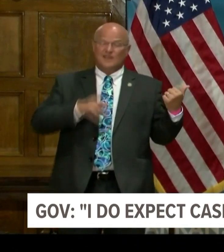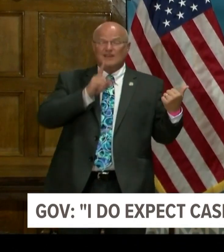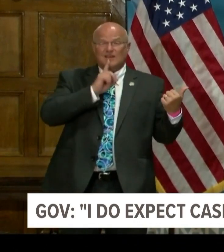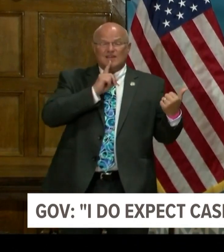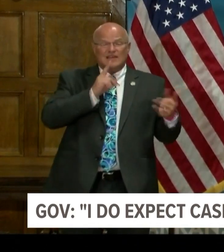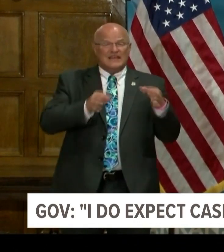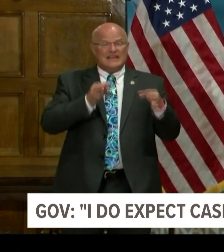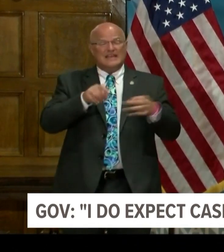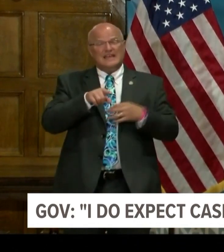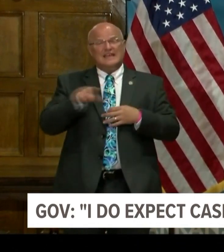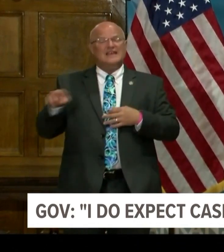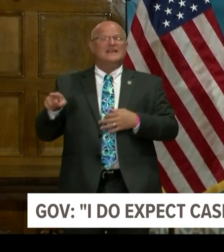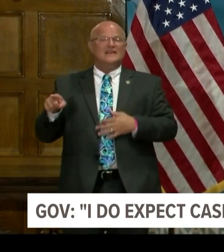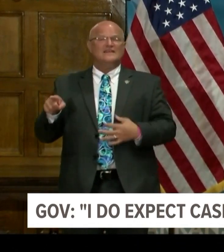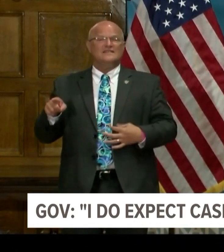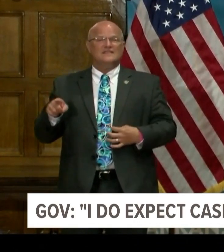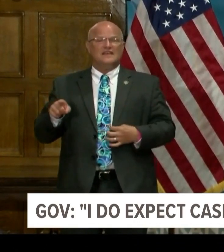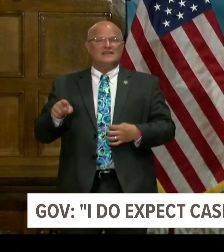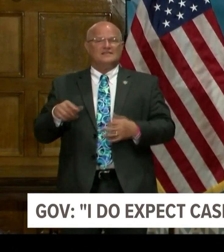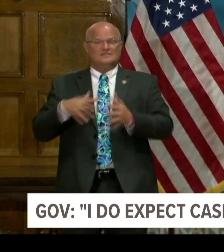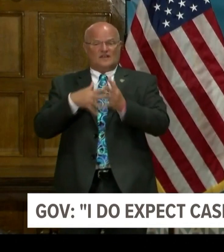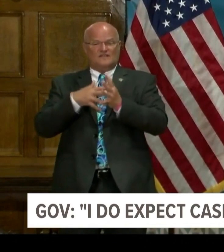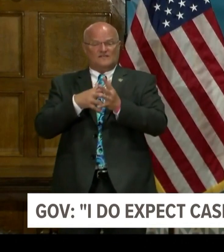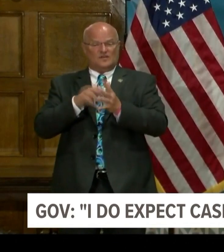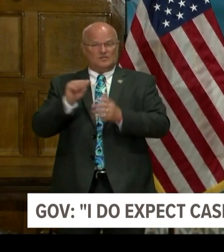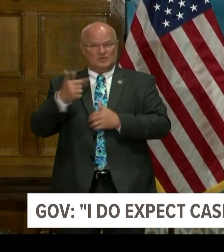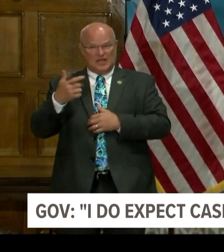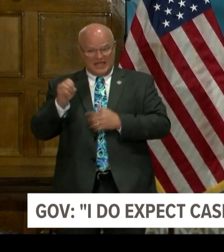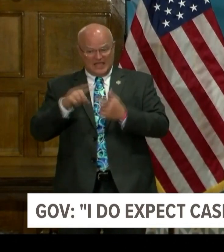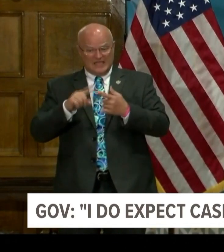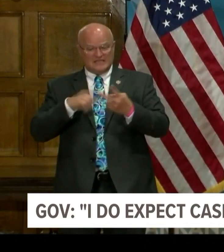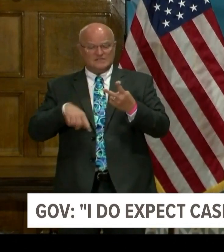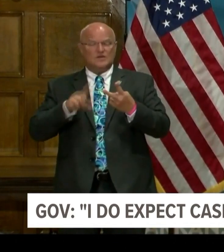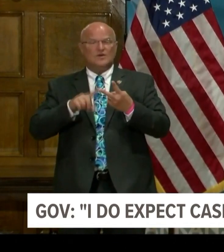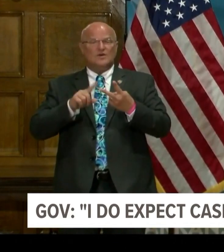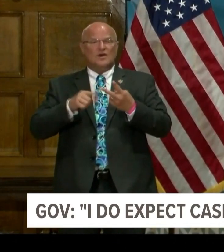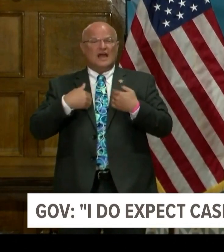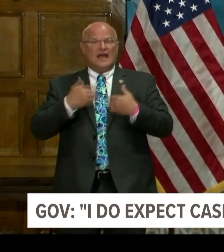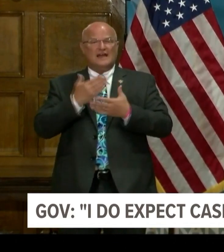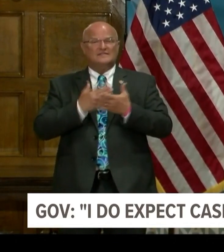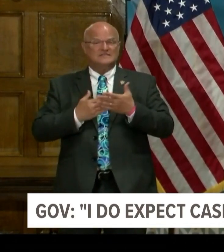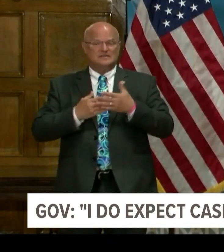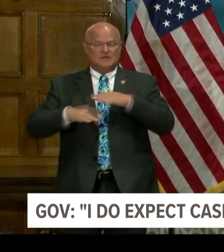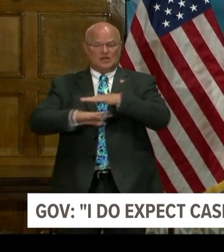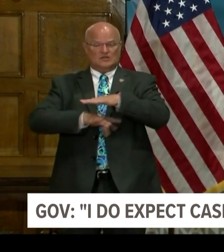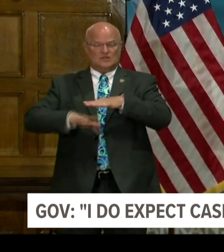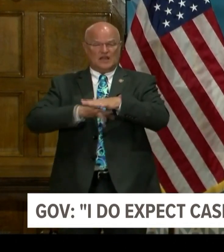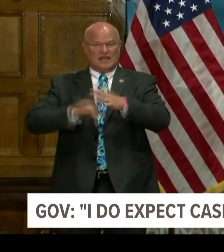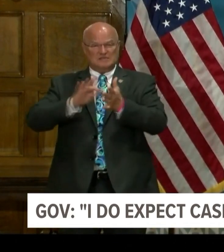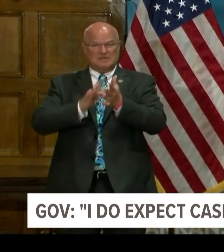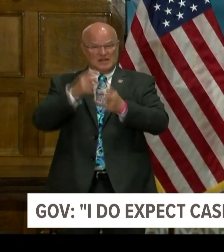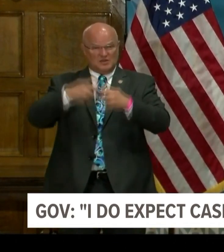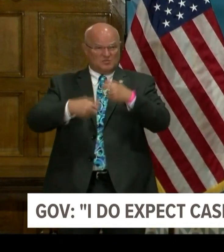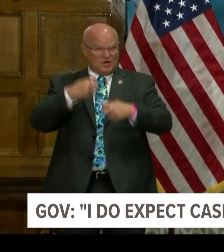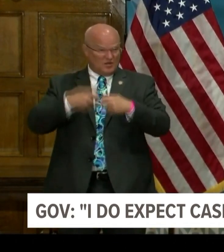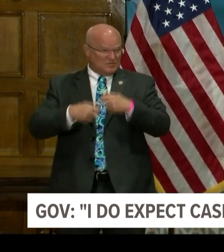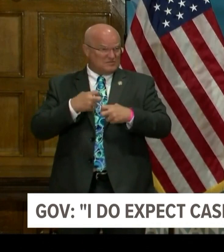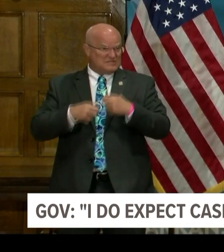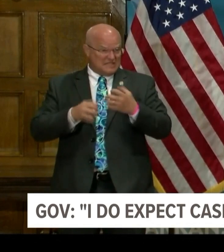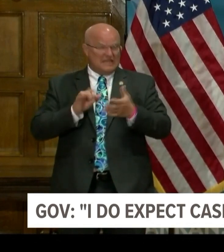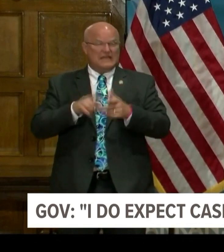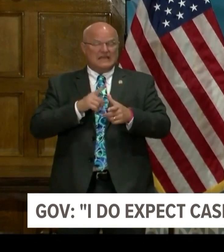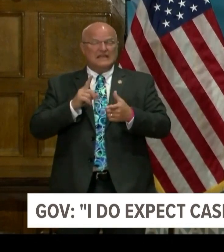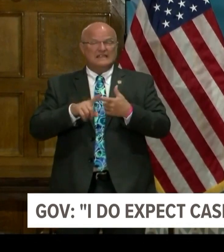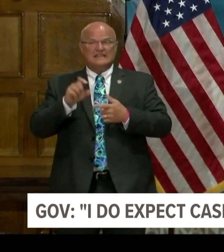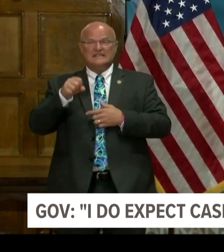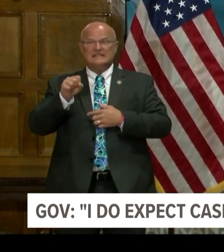Certainly, if they are in a vulnerable age or they have some preconditions health-wise,